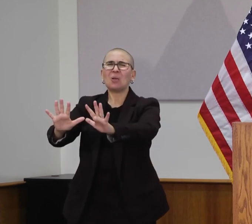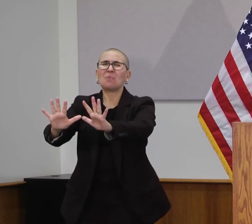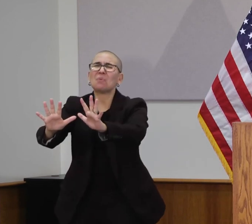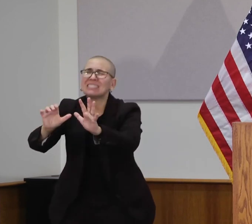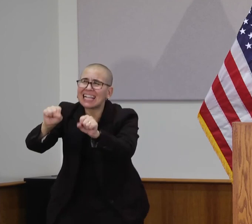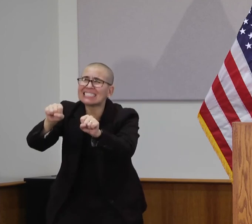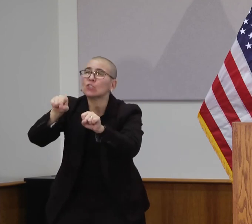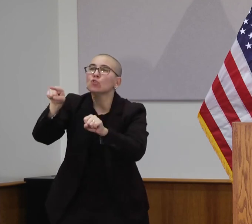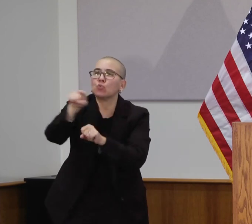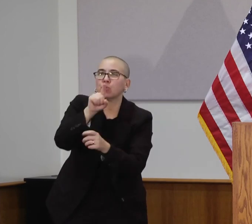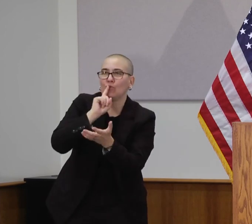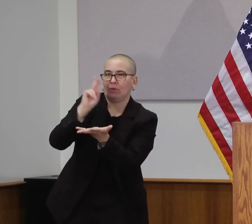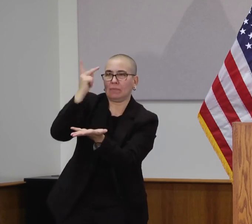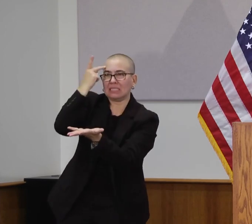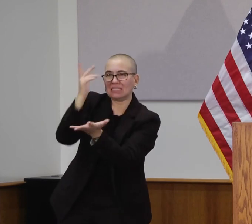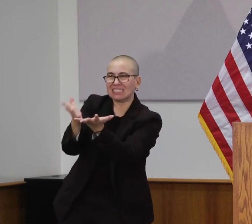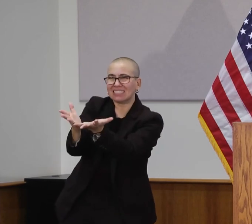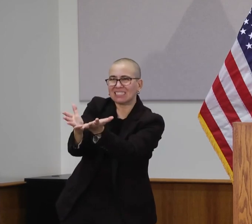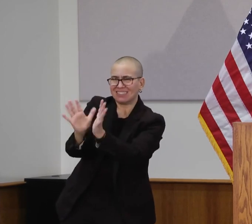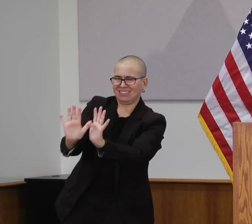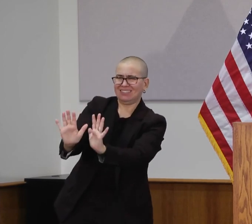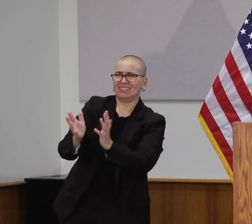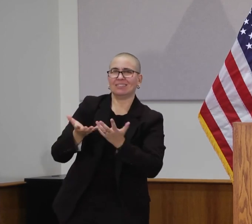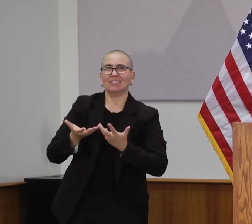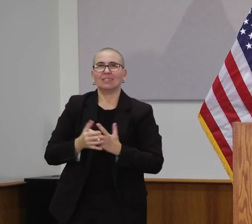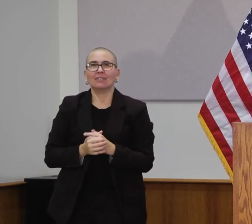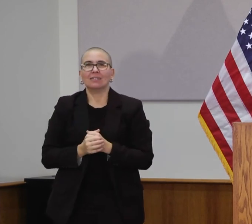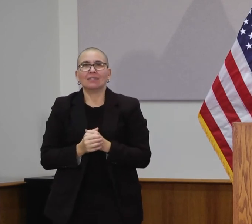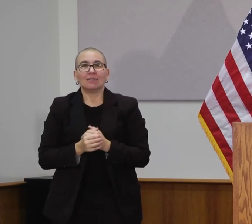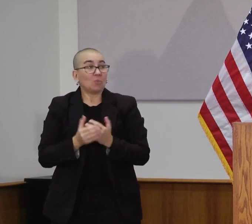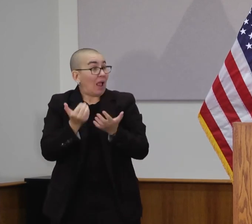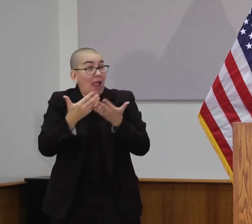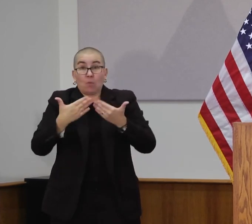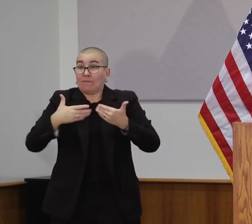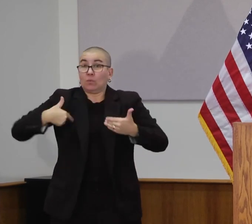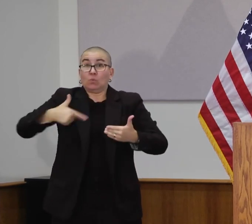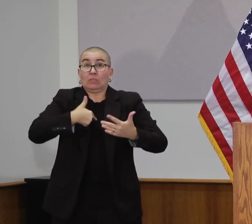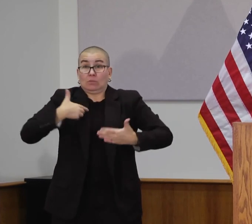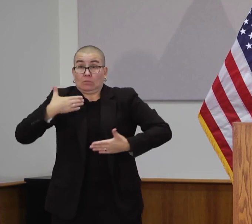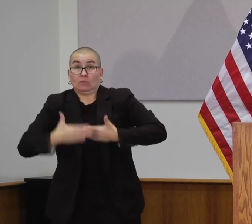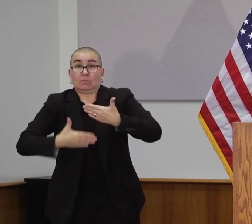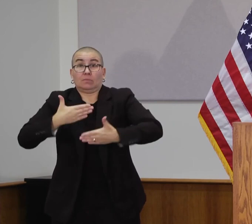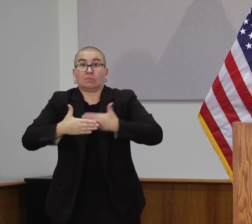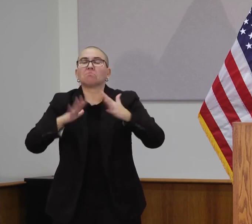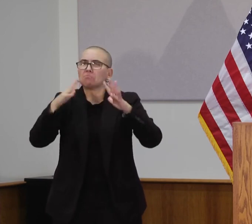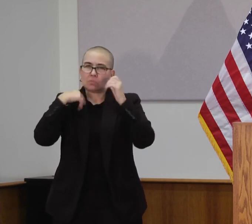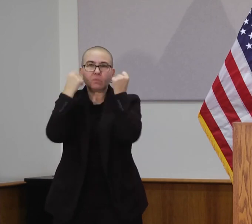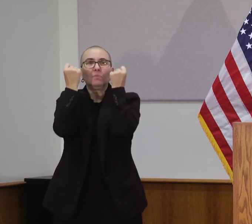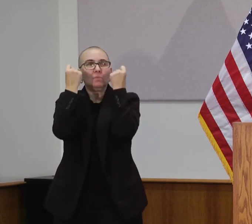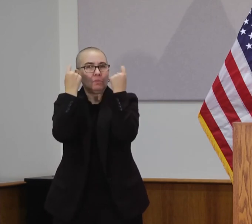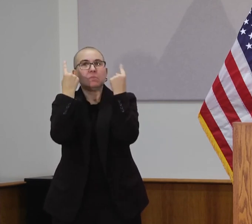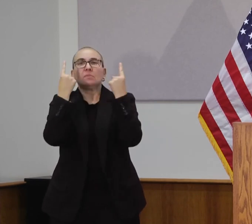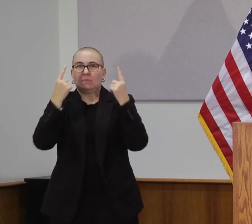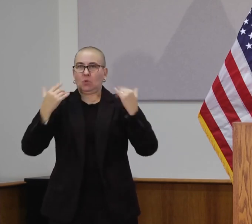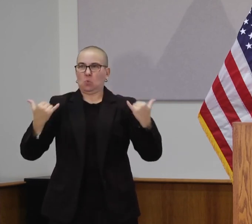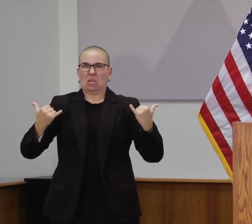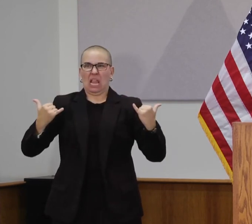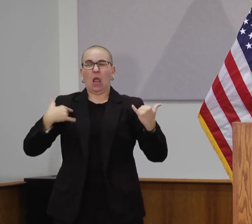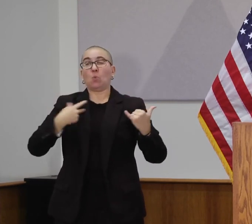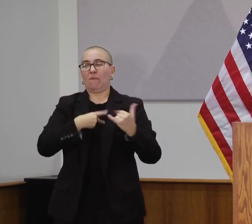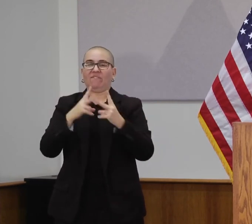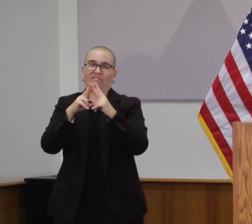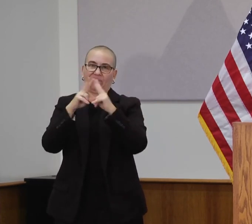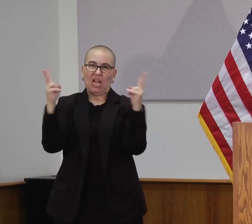it's naive of us to not think that everything we're doing in this pandemic is against a backdrop of the most hyper partisan times, maybe